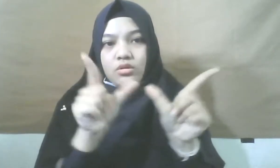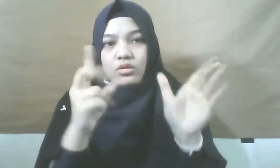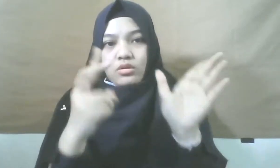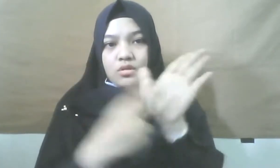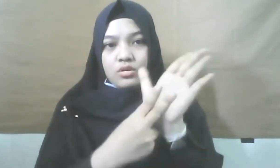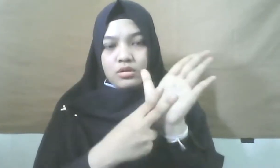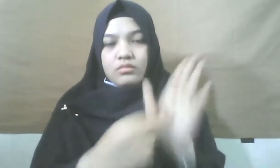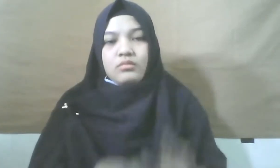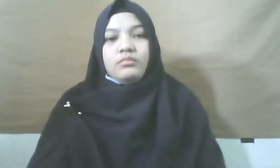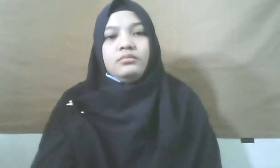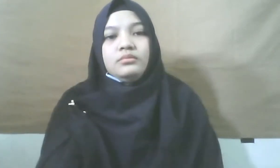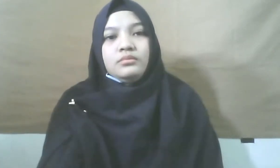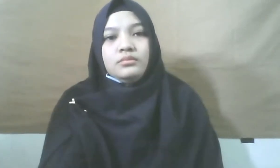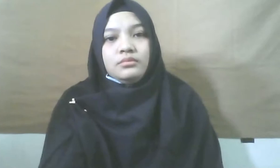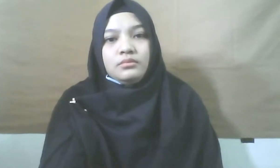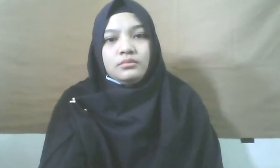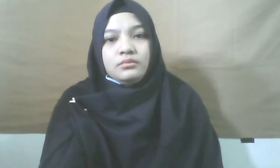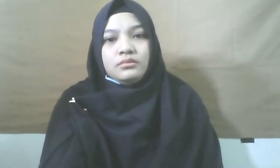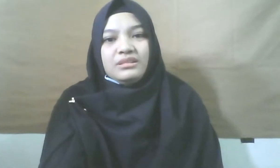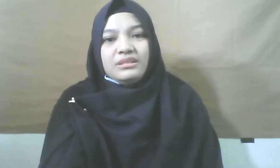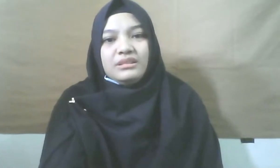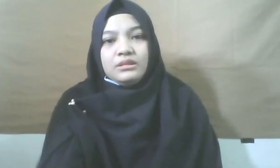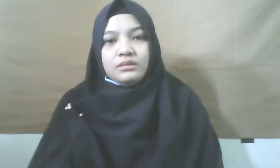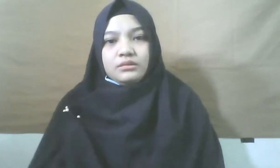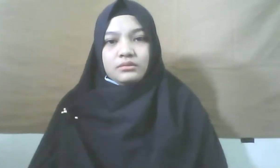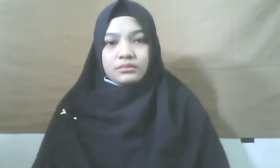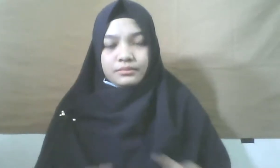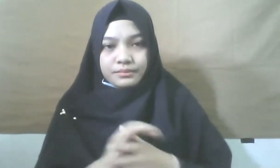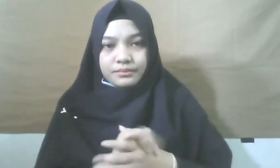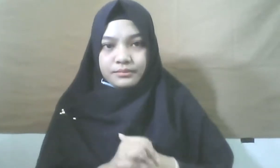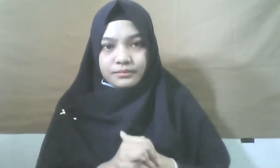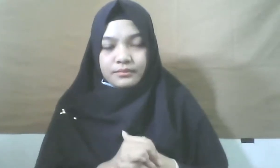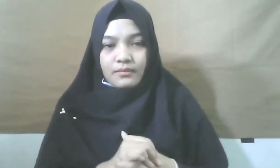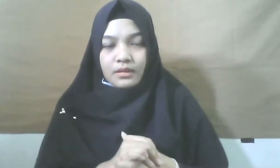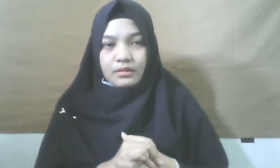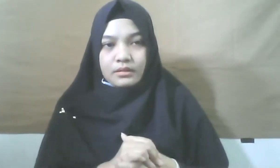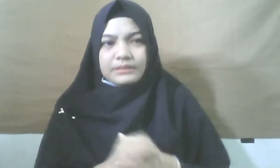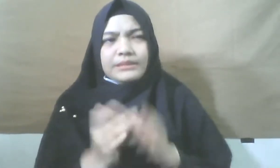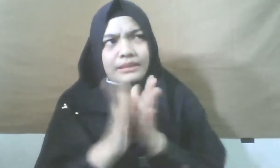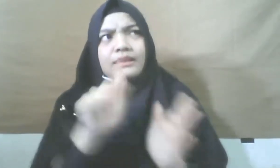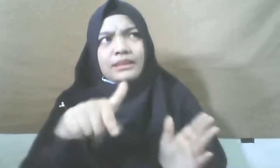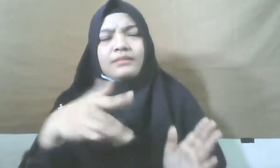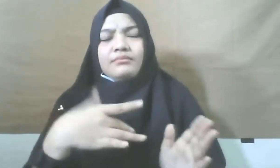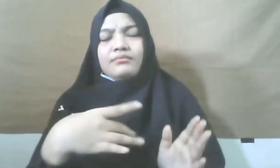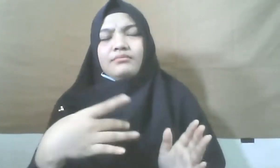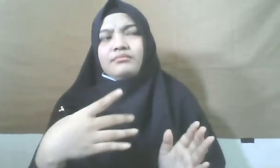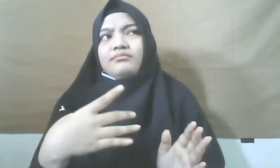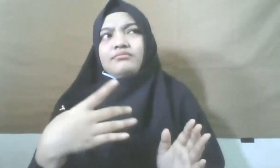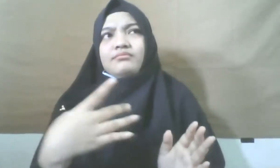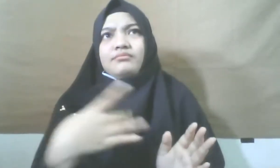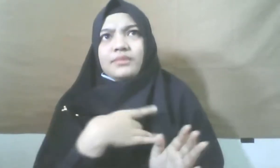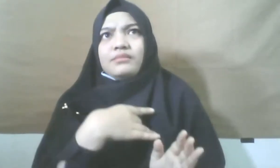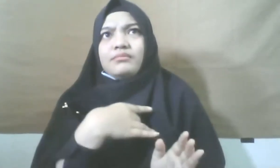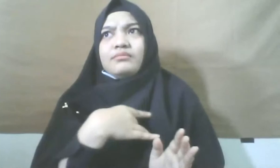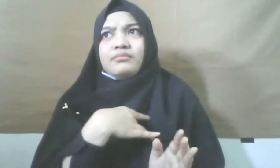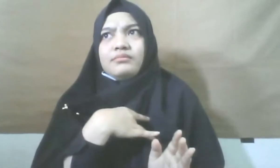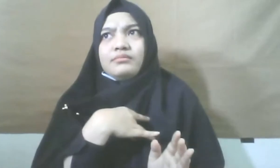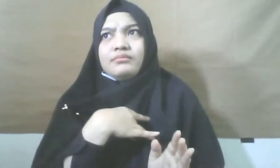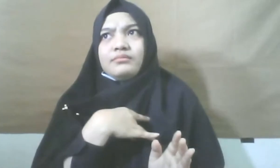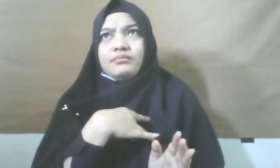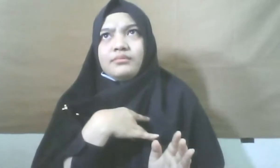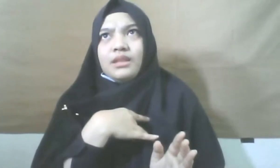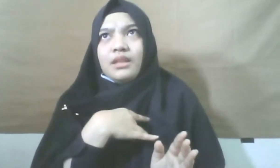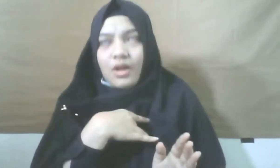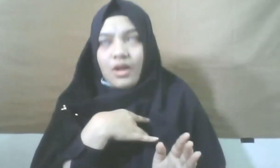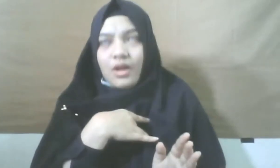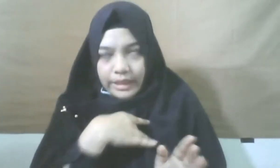area at the first in the early of pandemic. So it's interesting how they protect. They know that their location is far